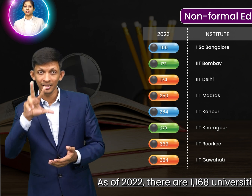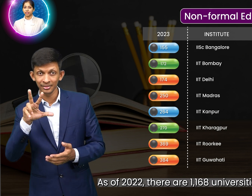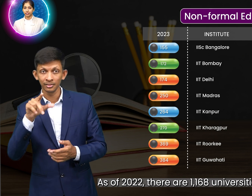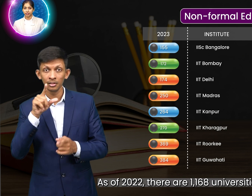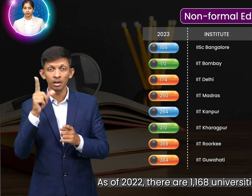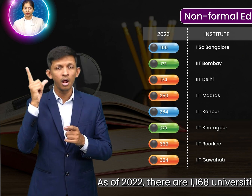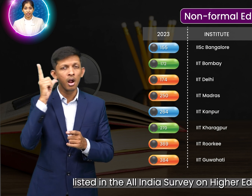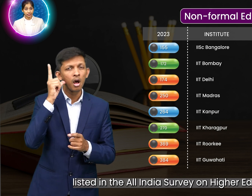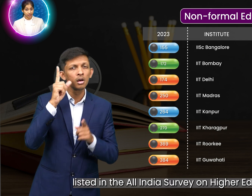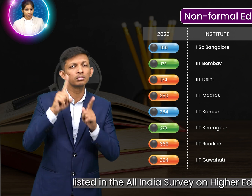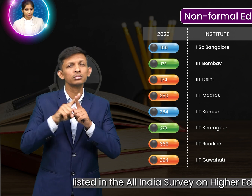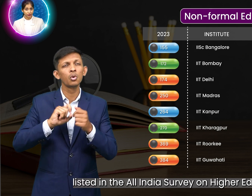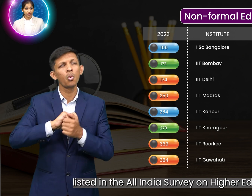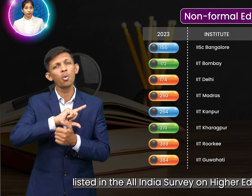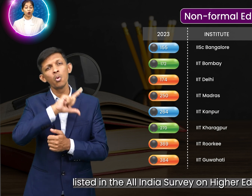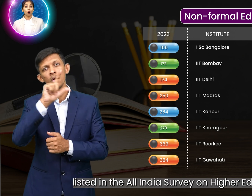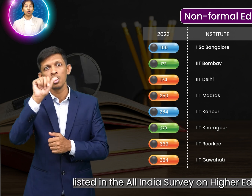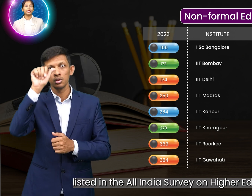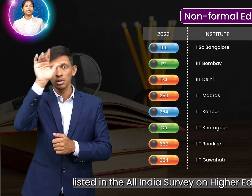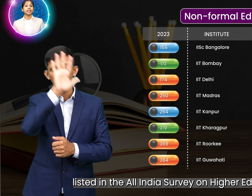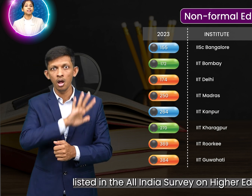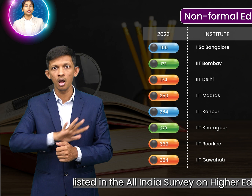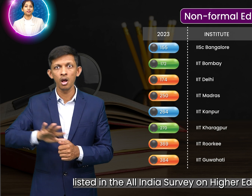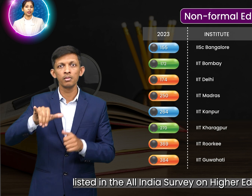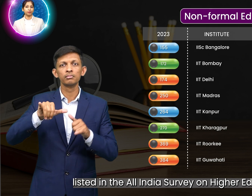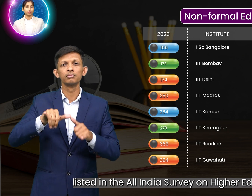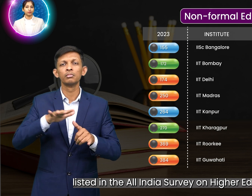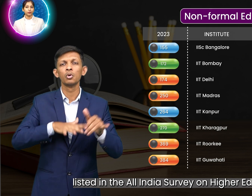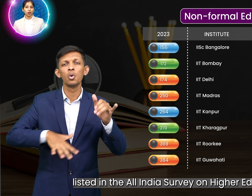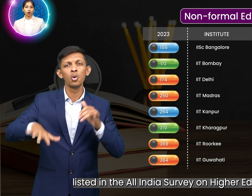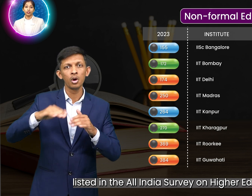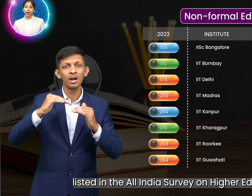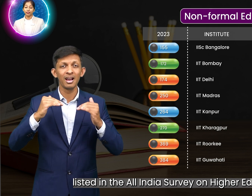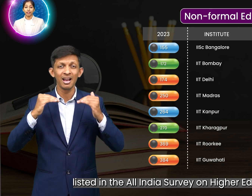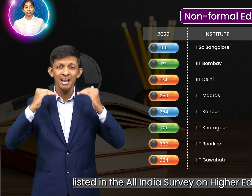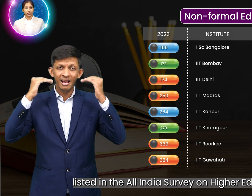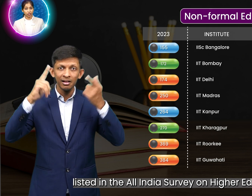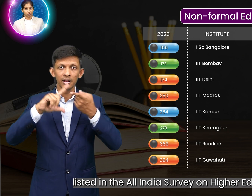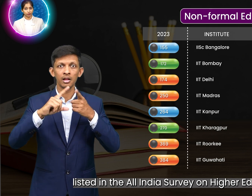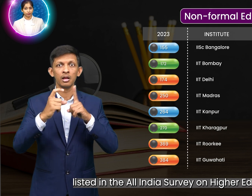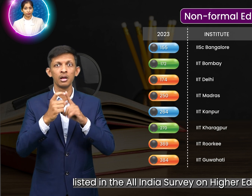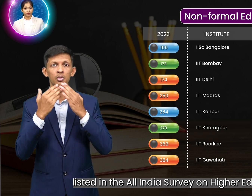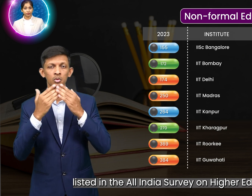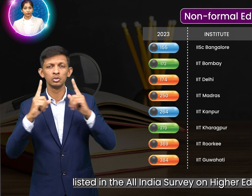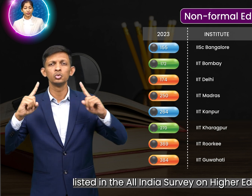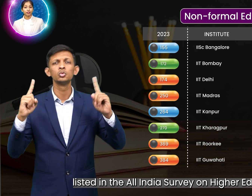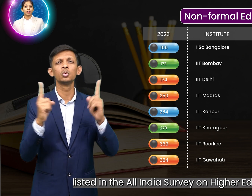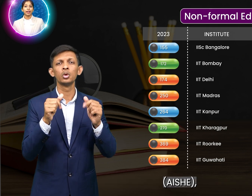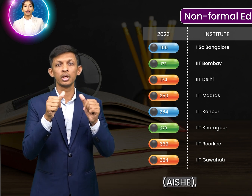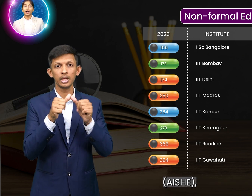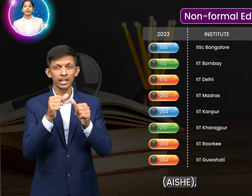1,168 universities listed in the All India Survey on Higher Education